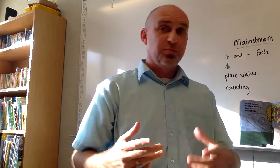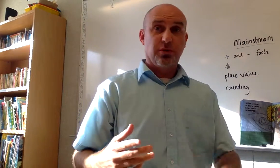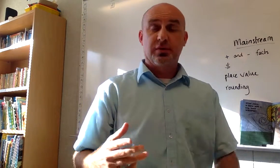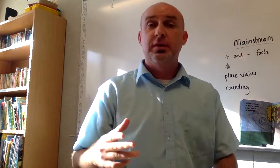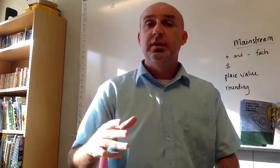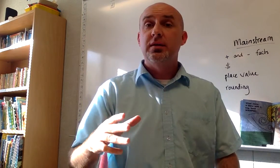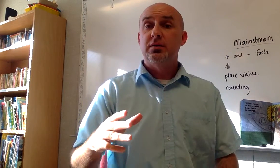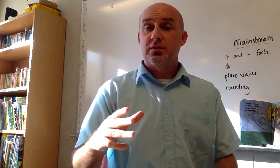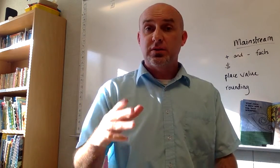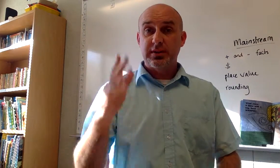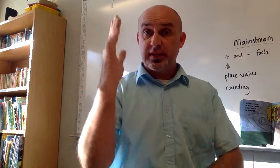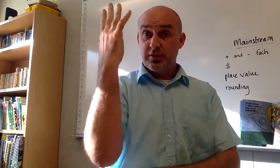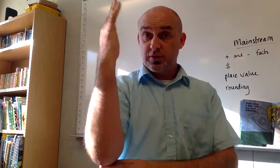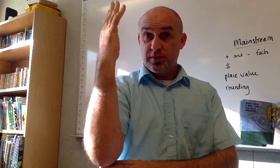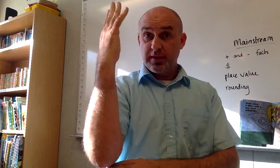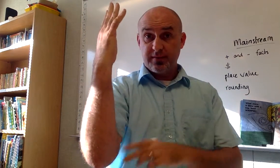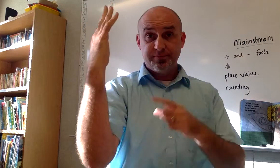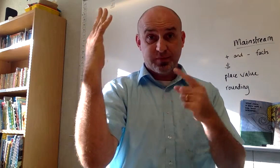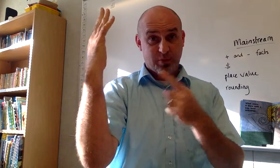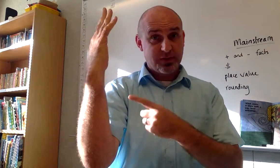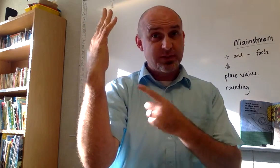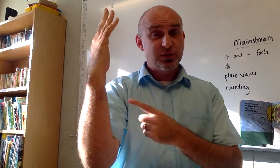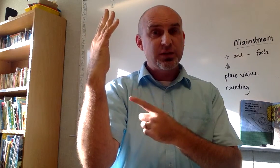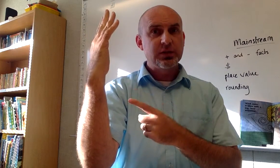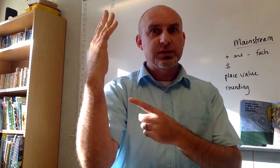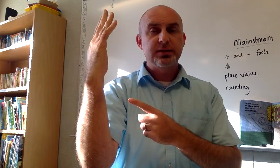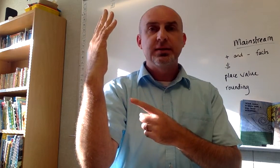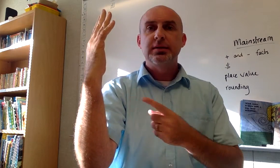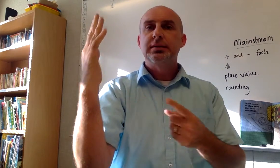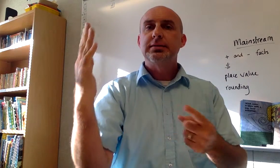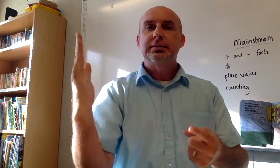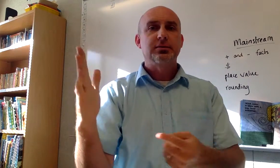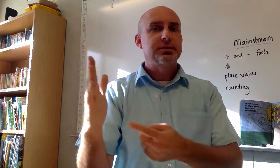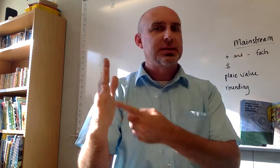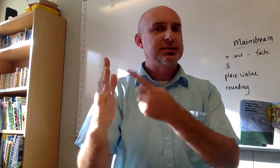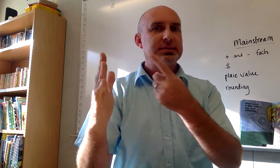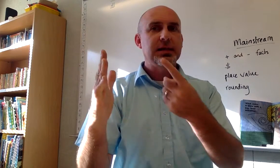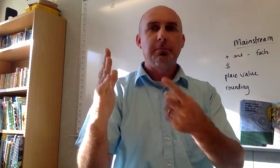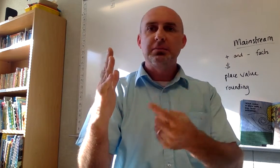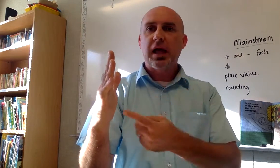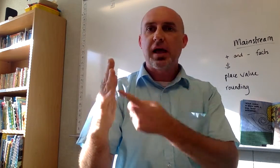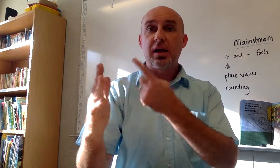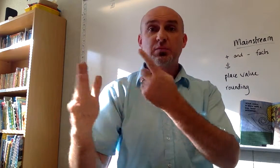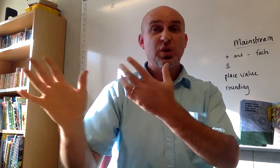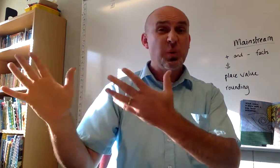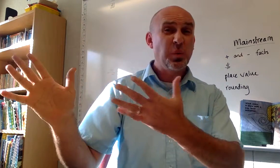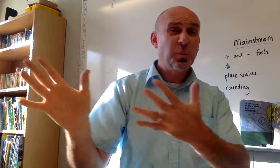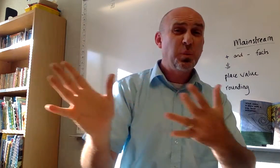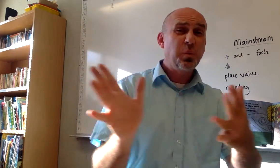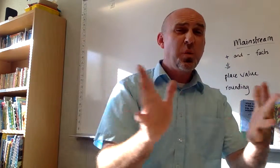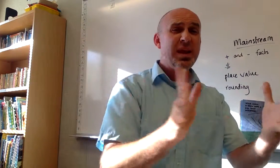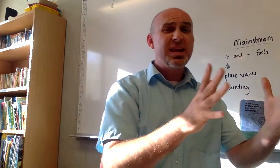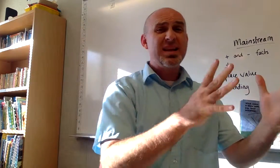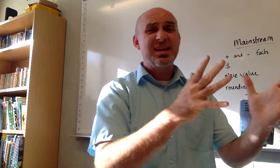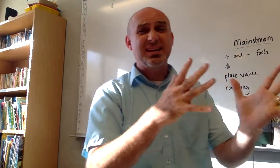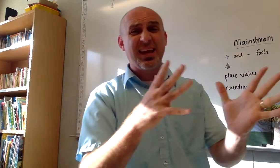whisper. So you could say the tree, point to the tree again. You can sign sometimes. Wind